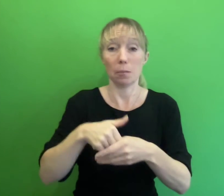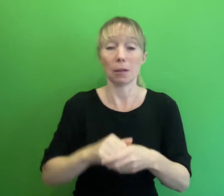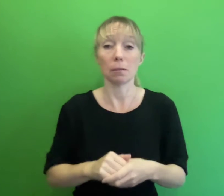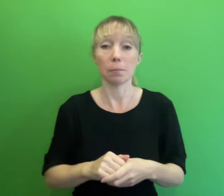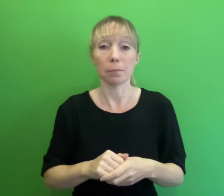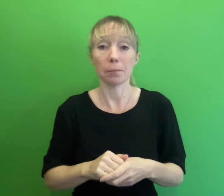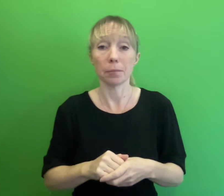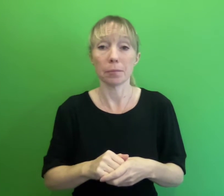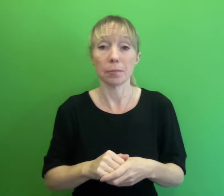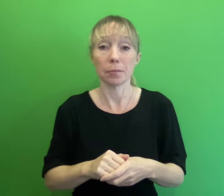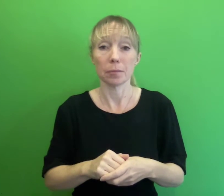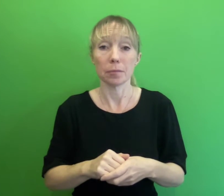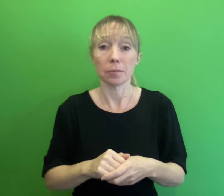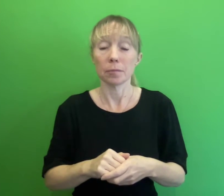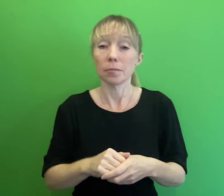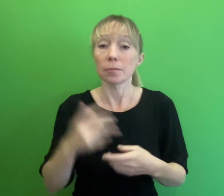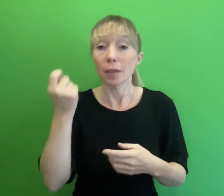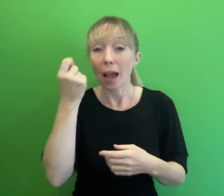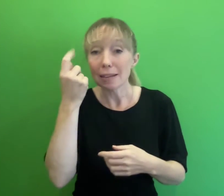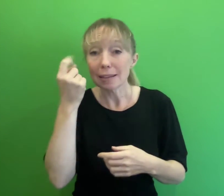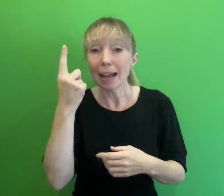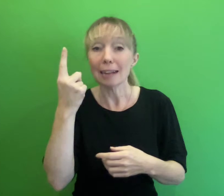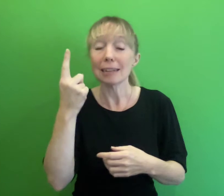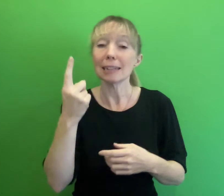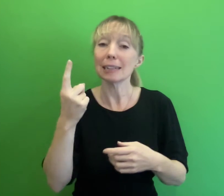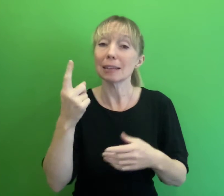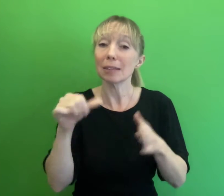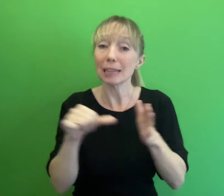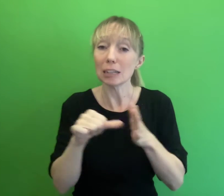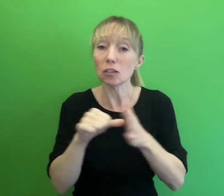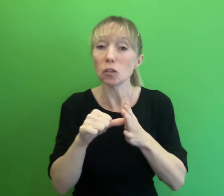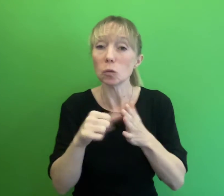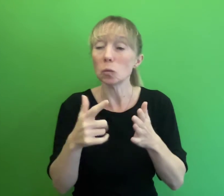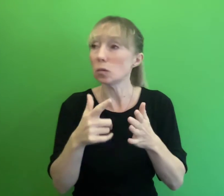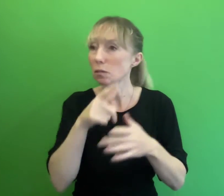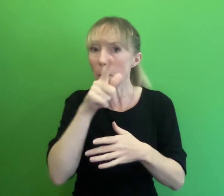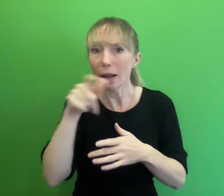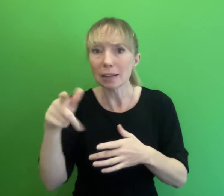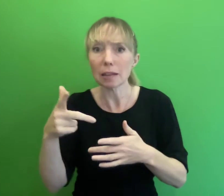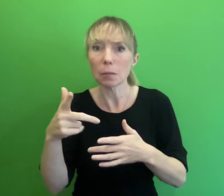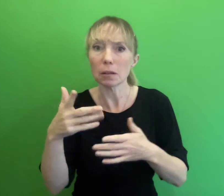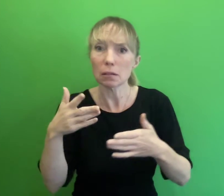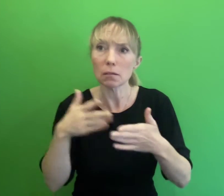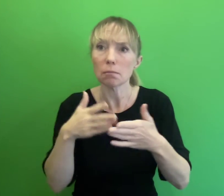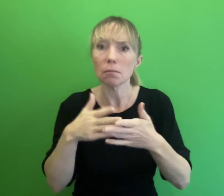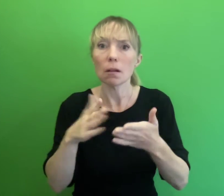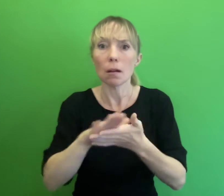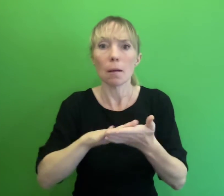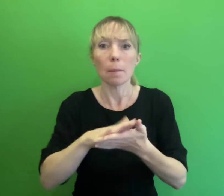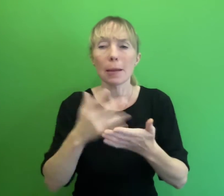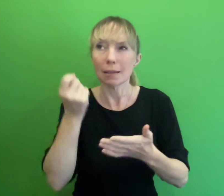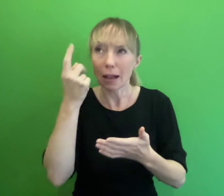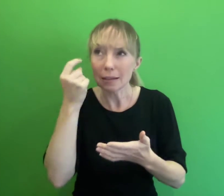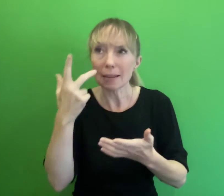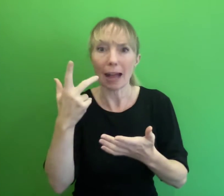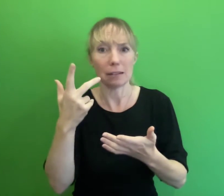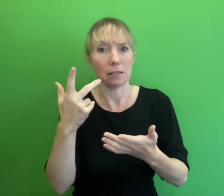Understanding the issues faced by participants allows us to consider what makes events and the literature sector and publishing